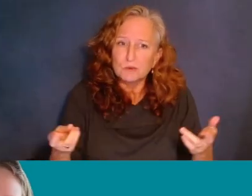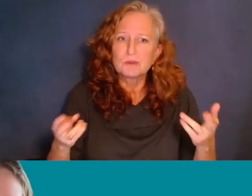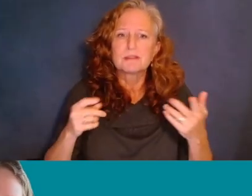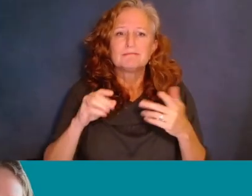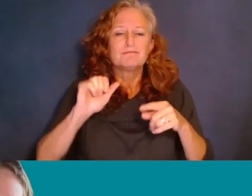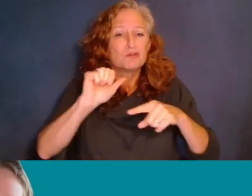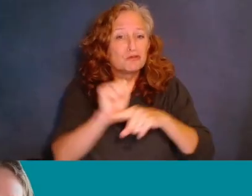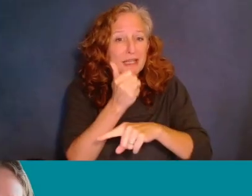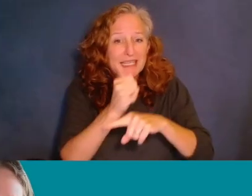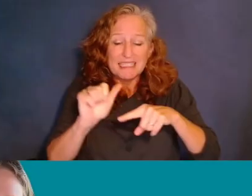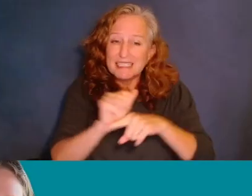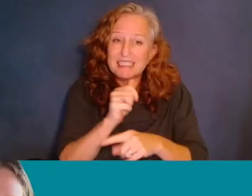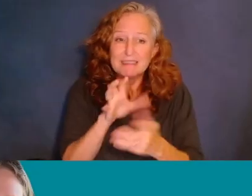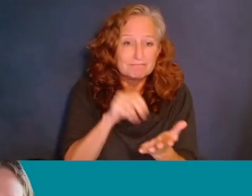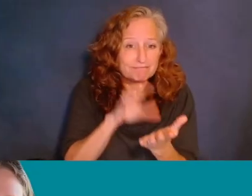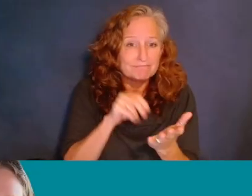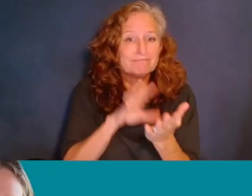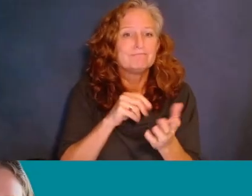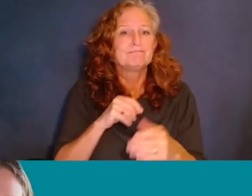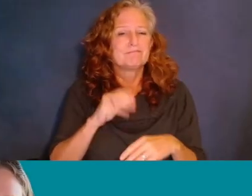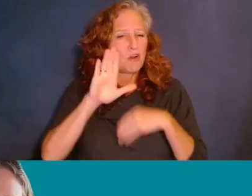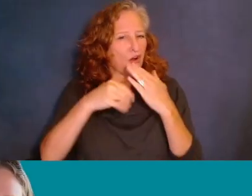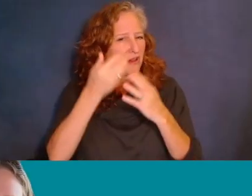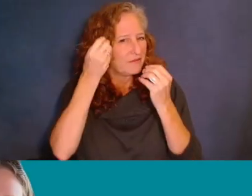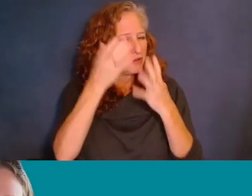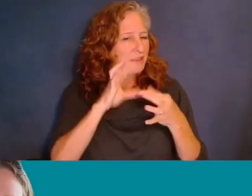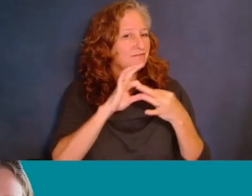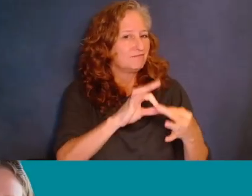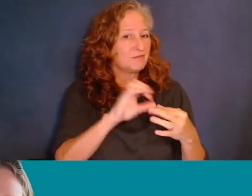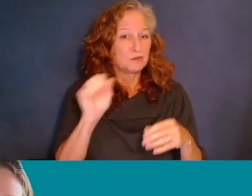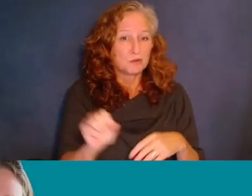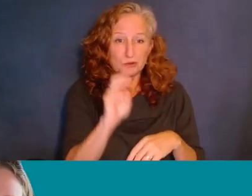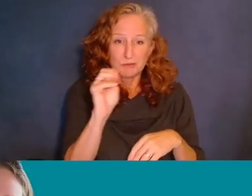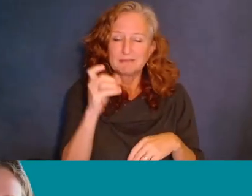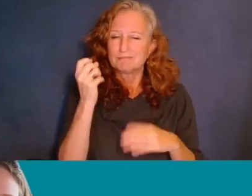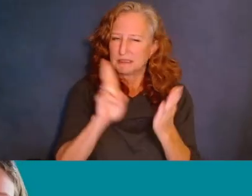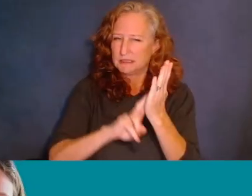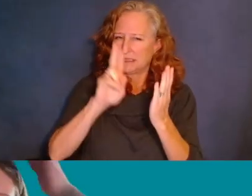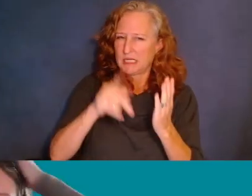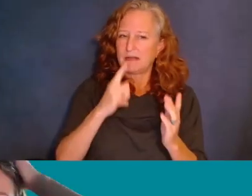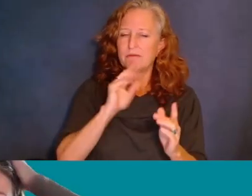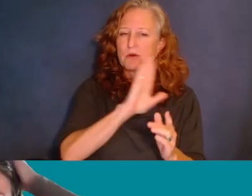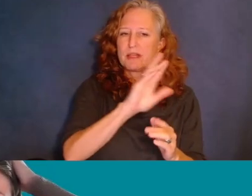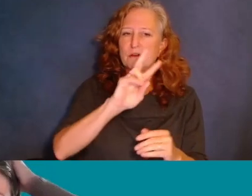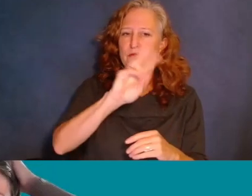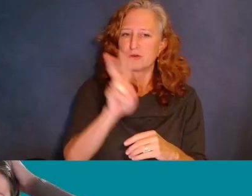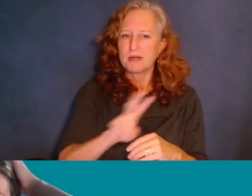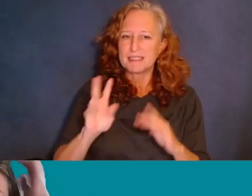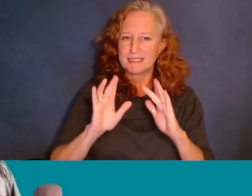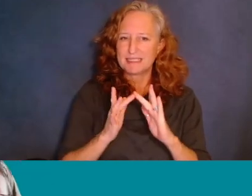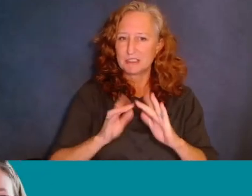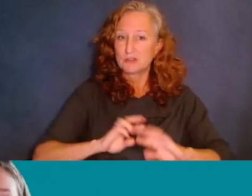on social media if you sign up for the Verizon Digital Ready platform. And we also have